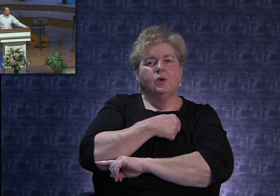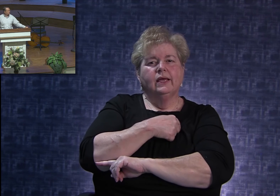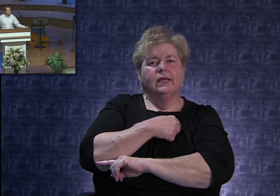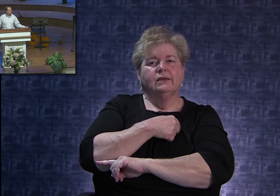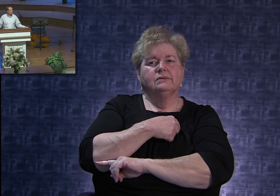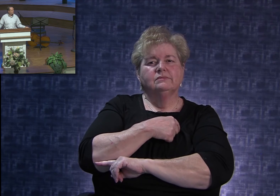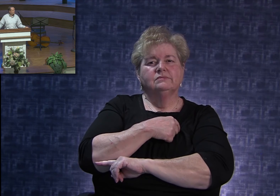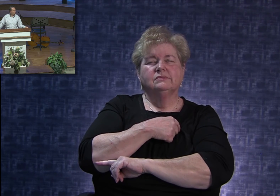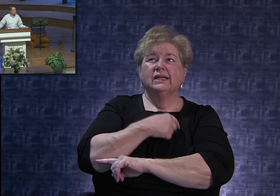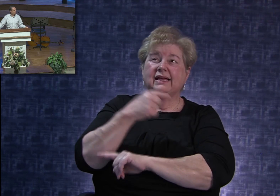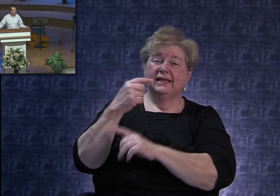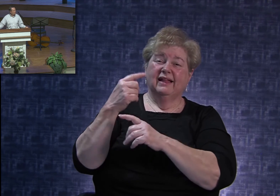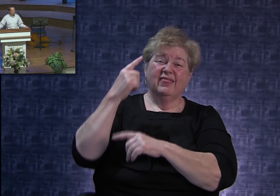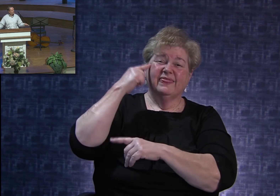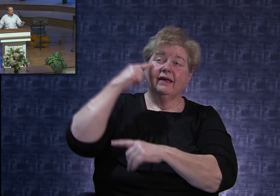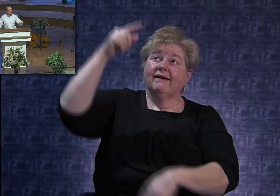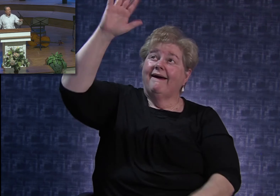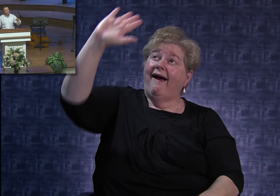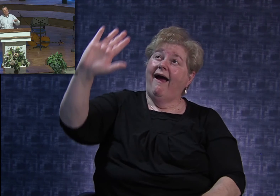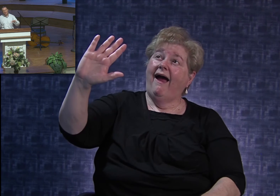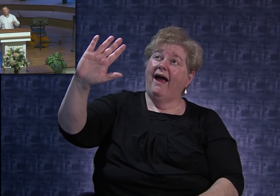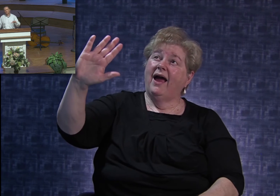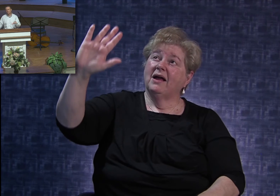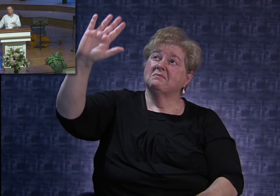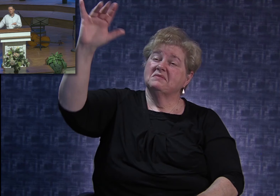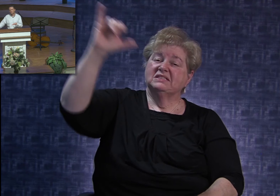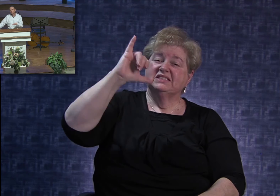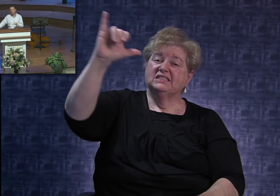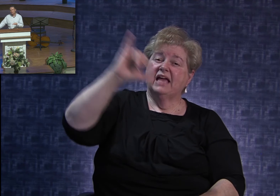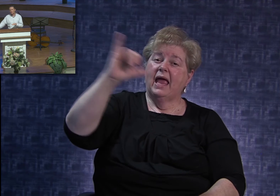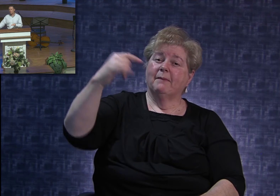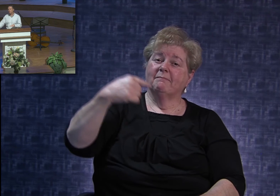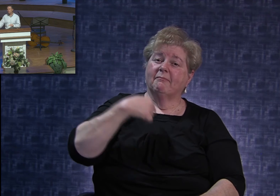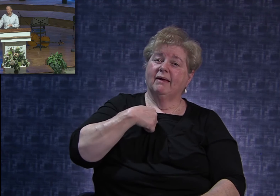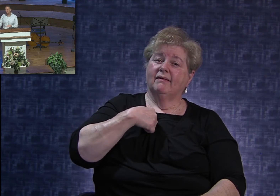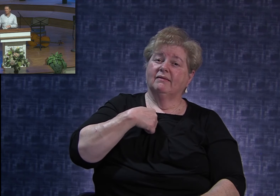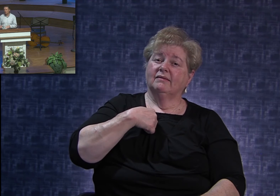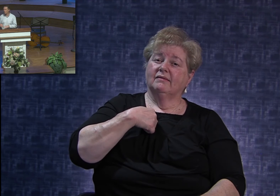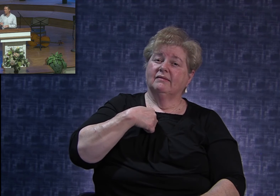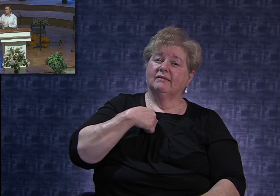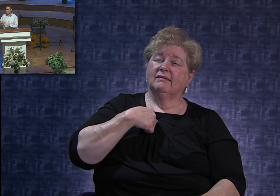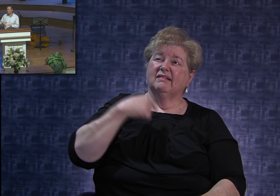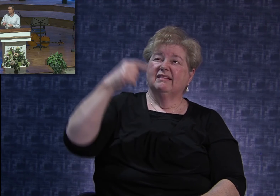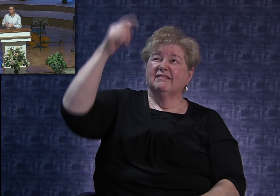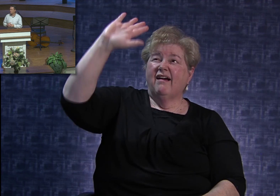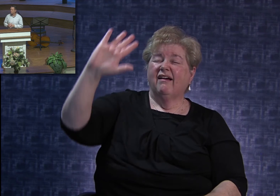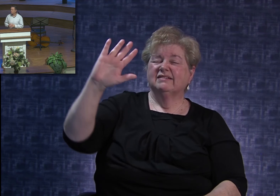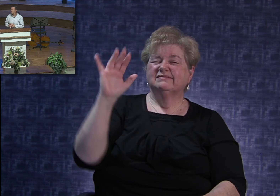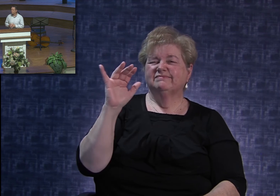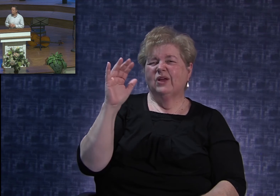God and we have reduced him down to someone who's just a little better than us.